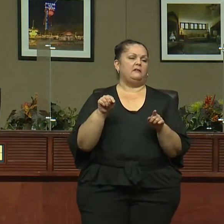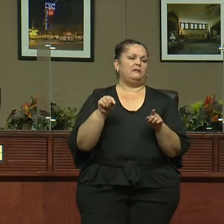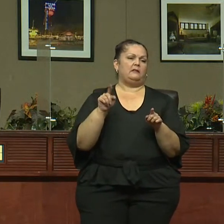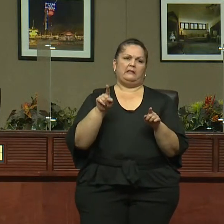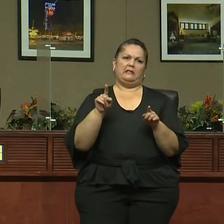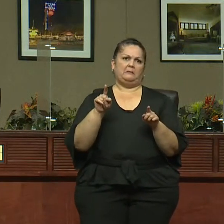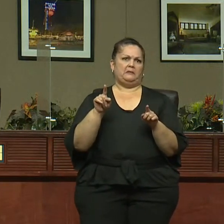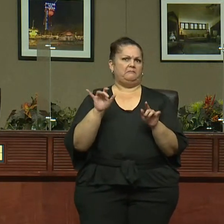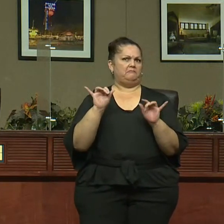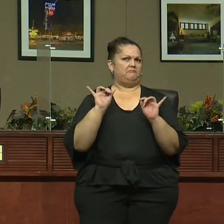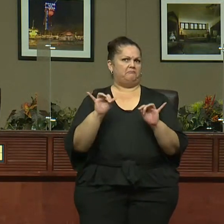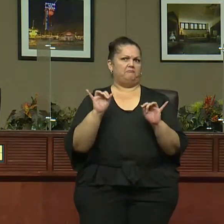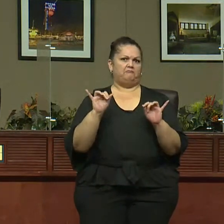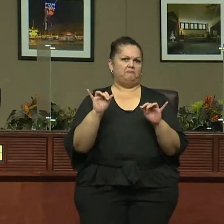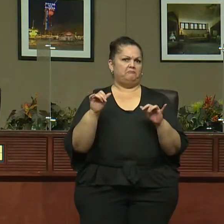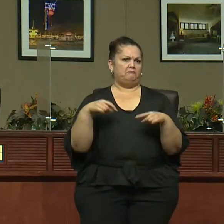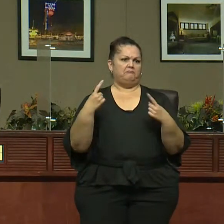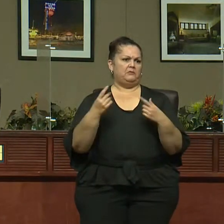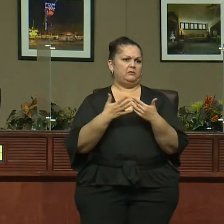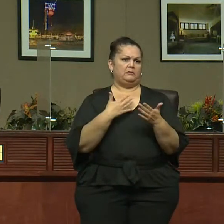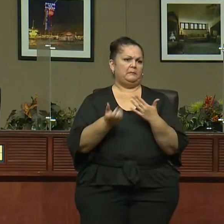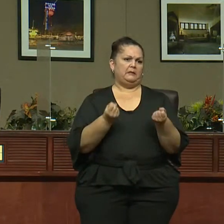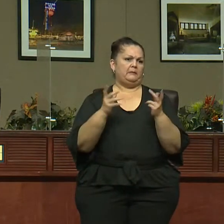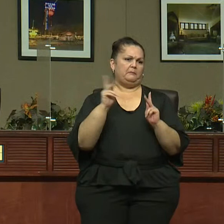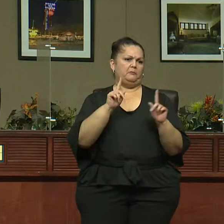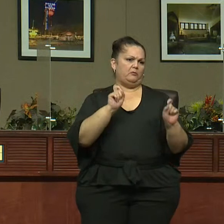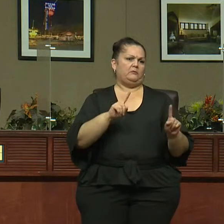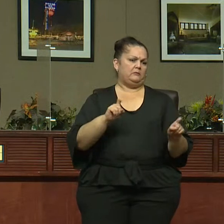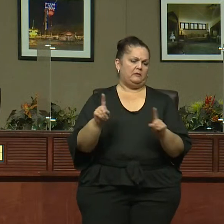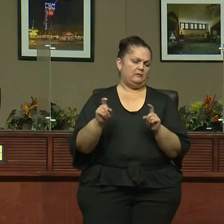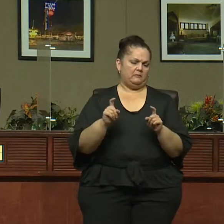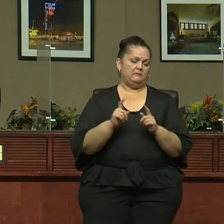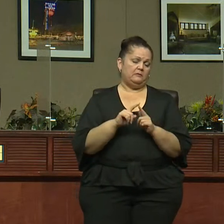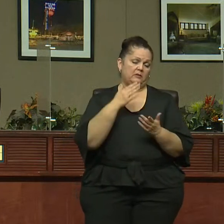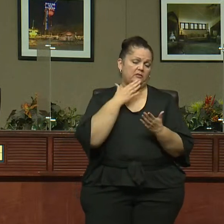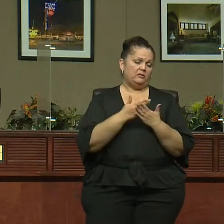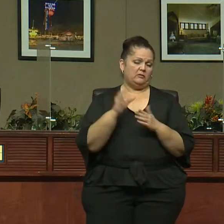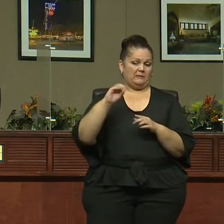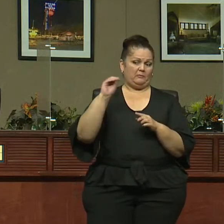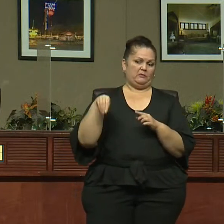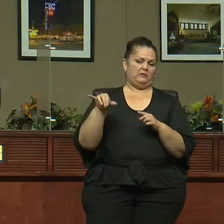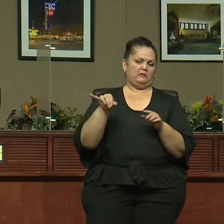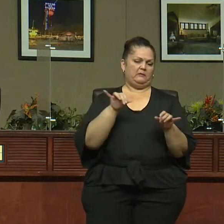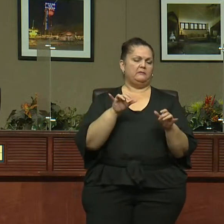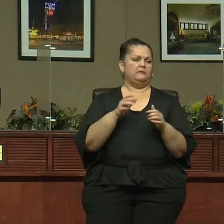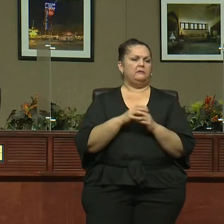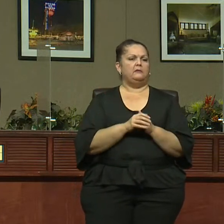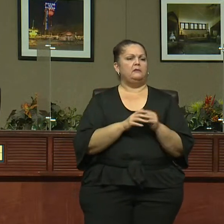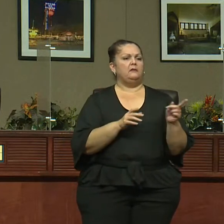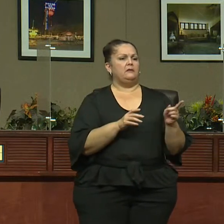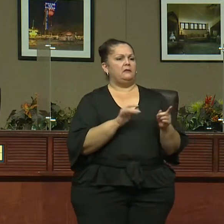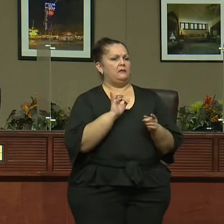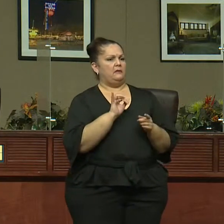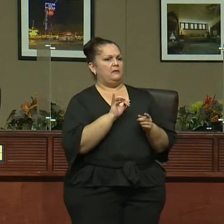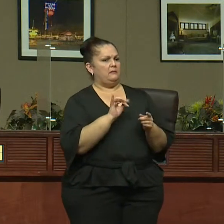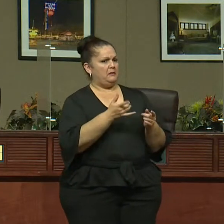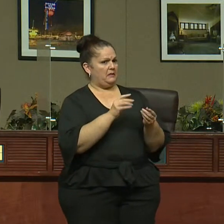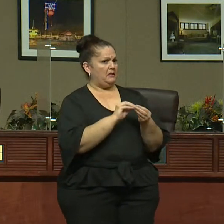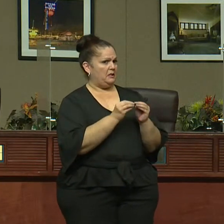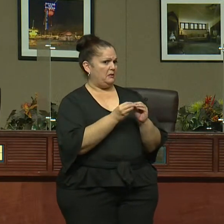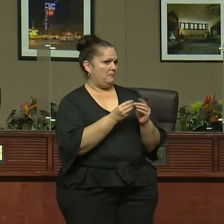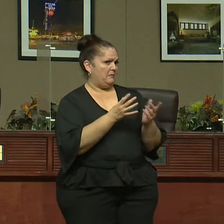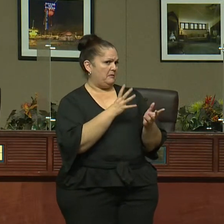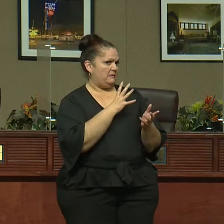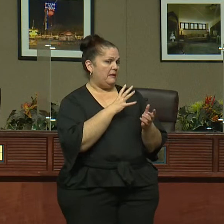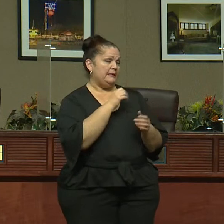same independently of the number of tests that we perform. So that's a good thing. That's a good observation. And that figure is a manageable figure for us. It's